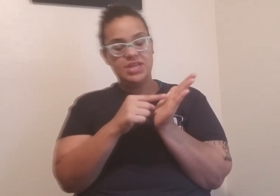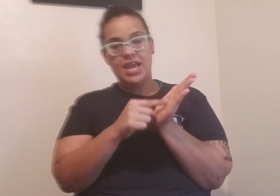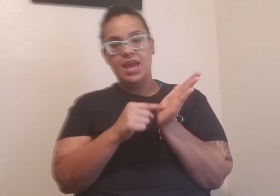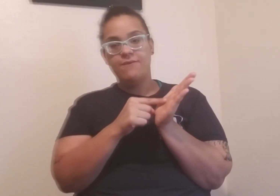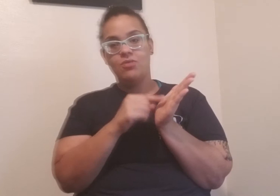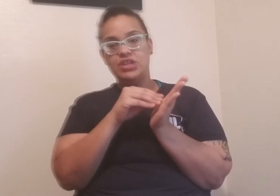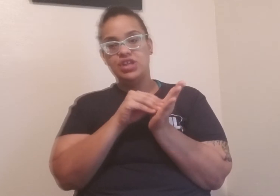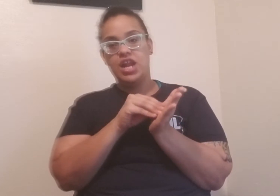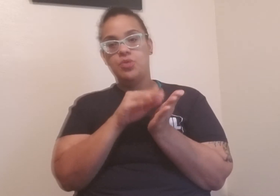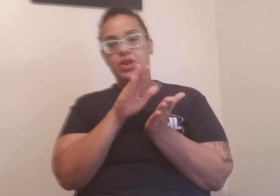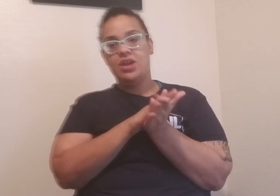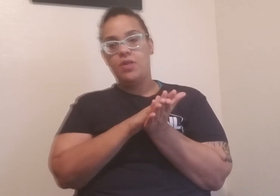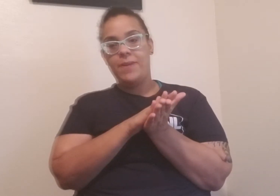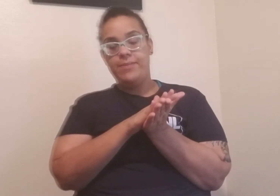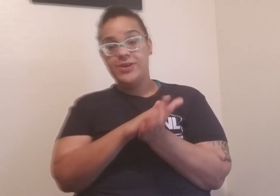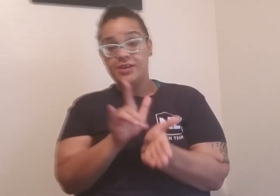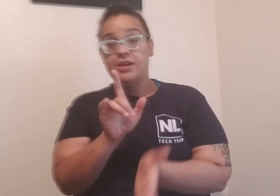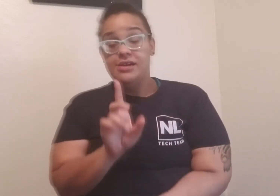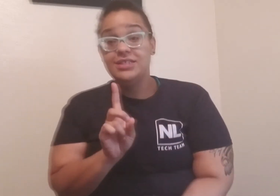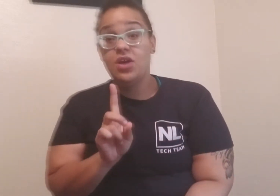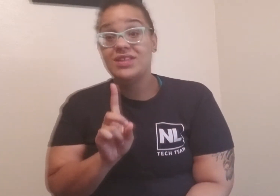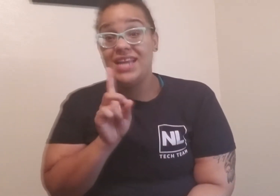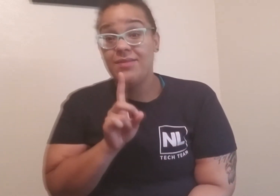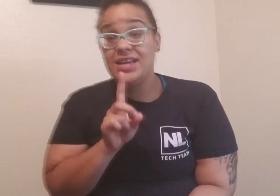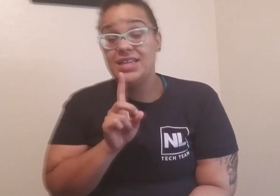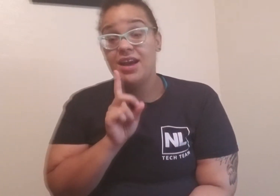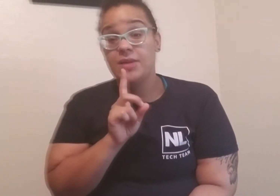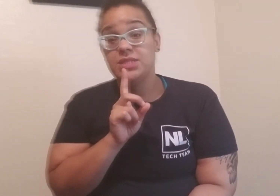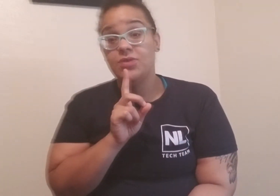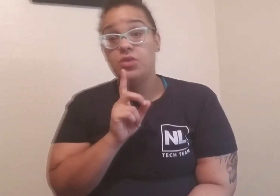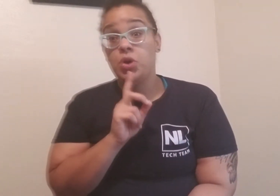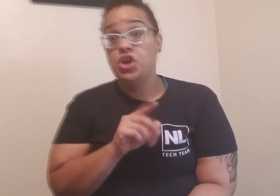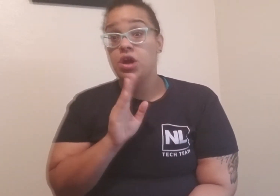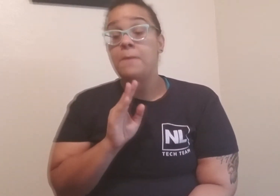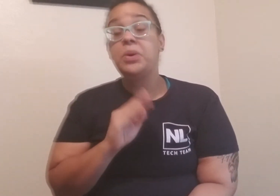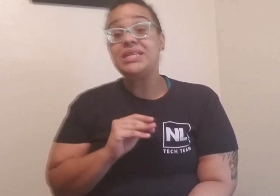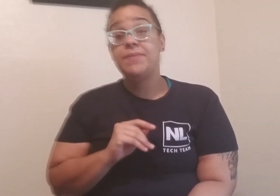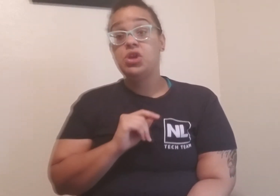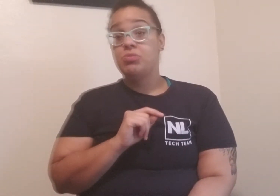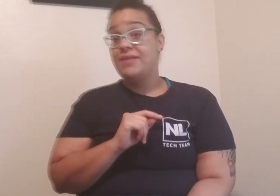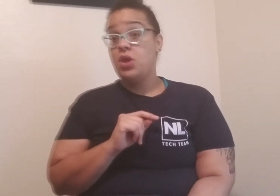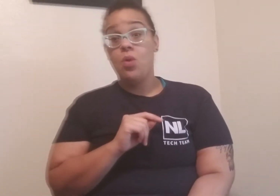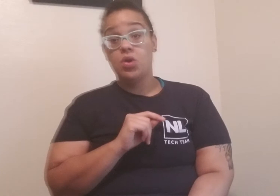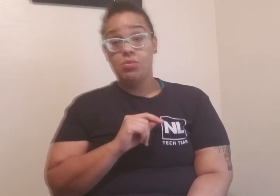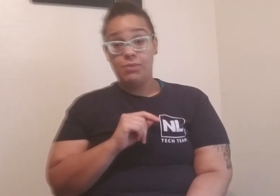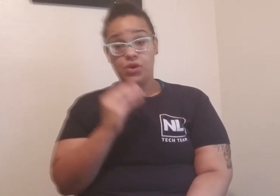taking information and you're putting it on paper. So the same idea comes with when you're putting something in your brain that you want to remember, you